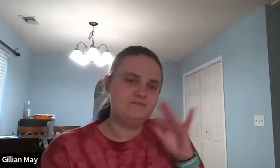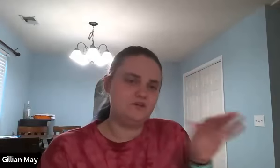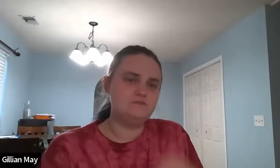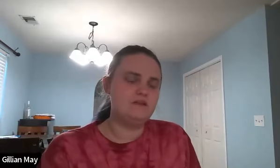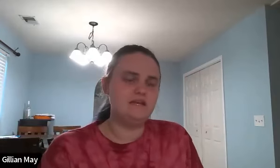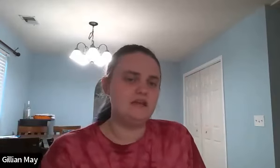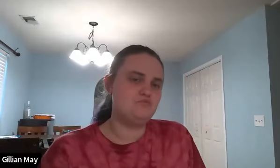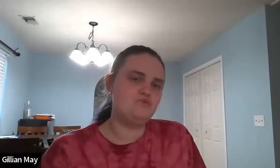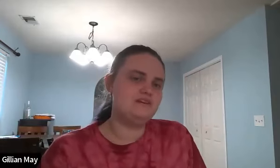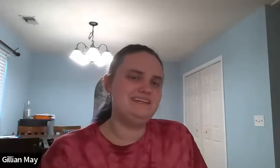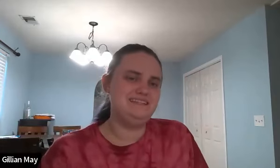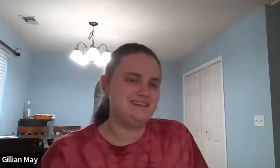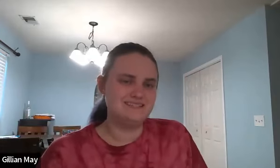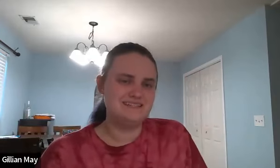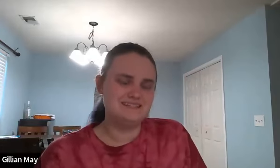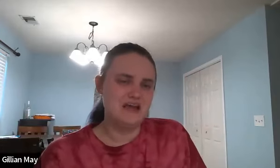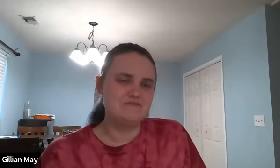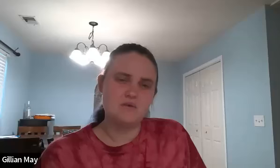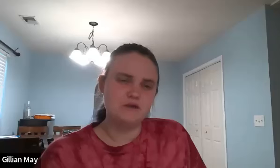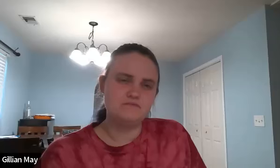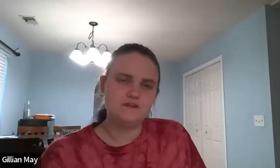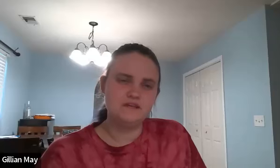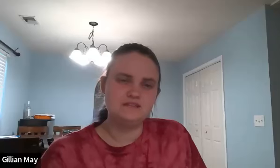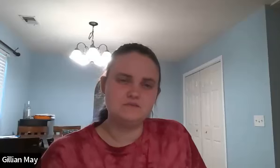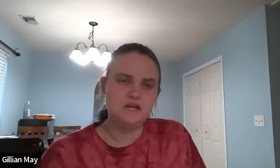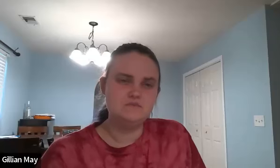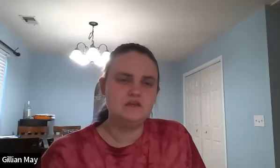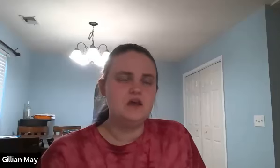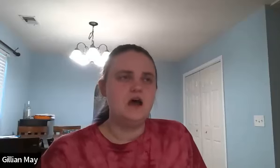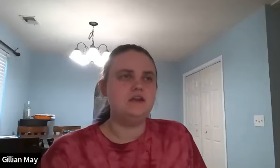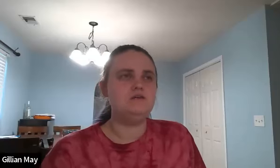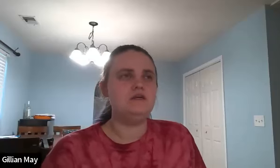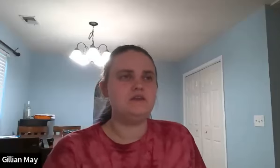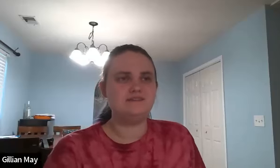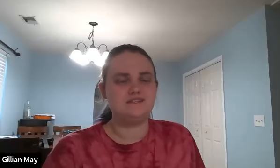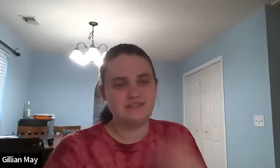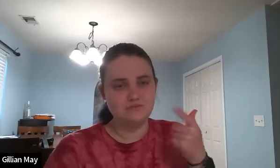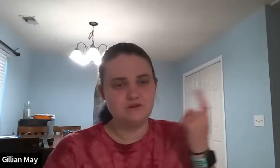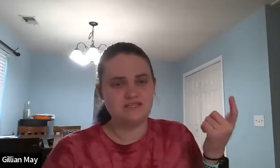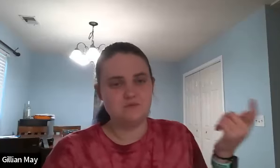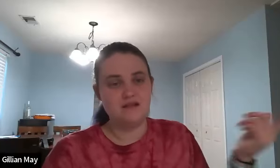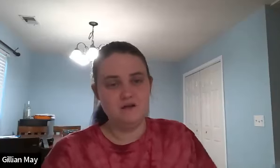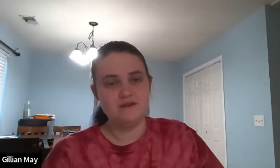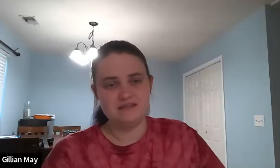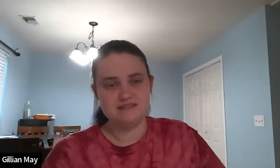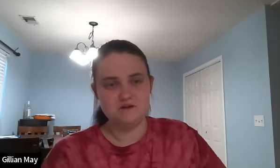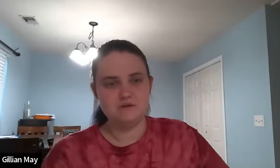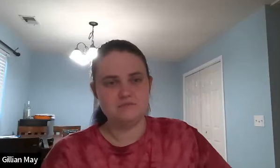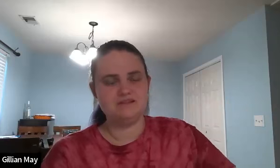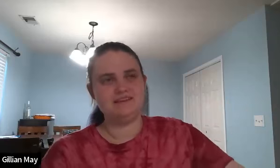finger spelling in, it really doesn't have that weird feeling sometimes. I know like that's one of the reasons why I love ASL compared to like